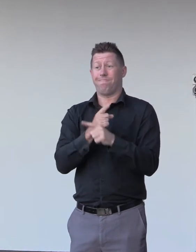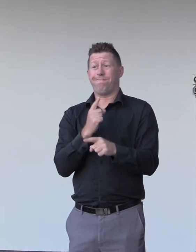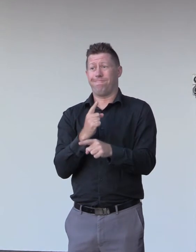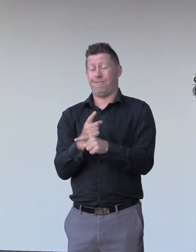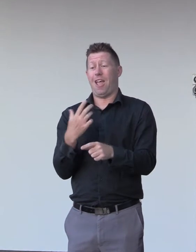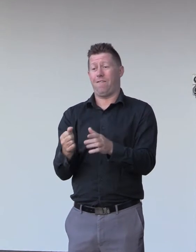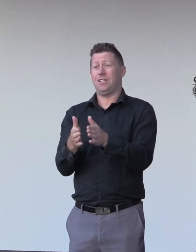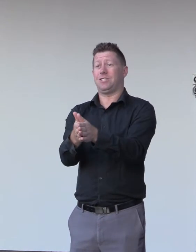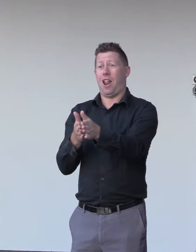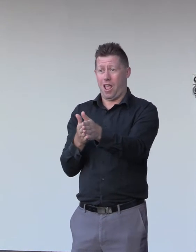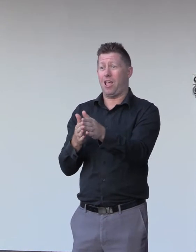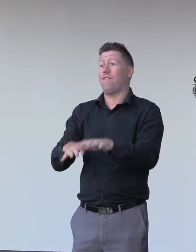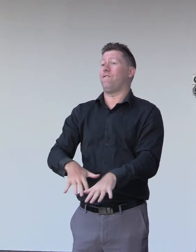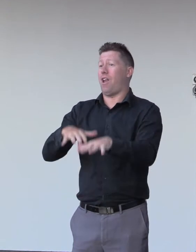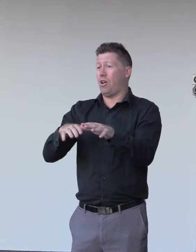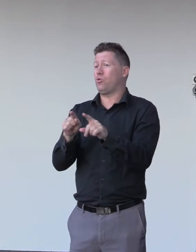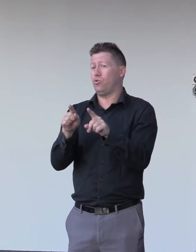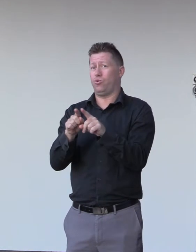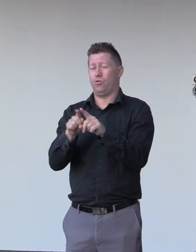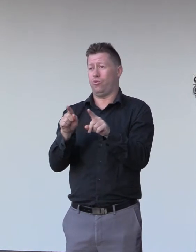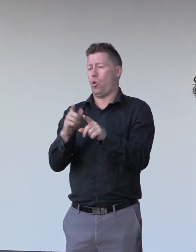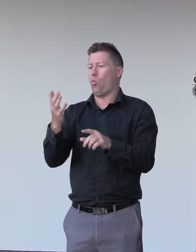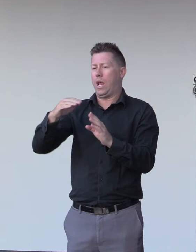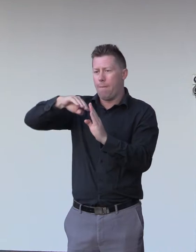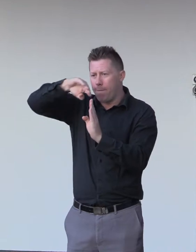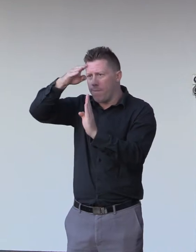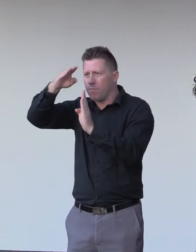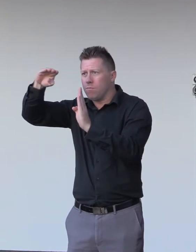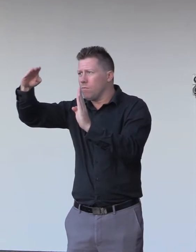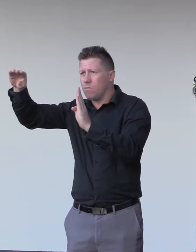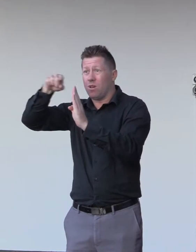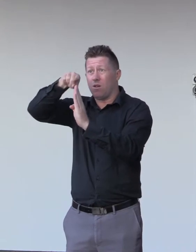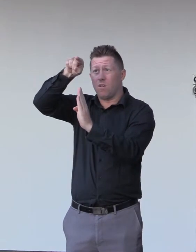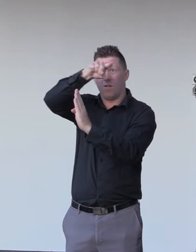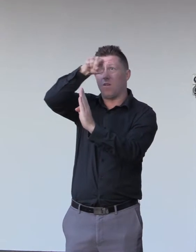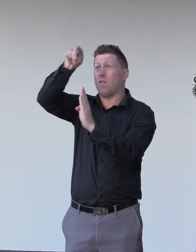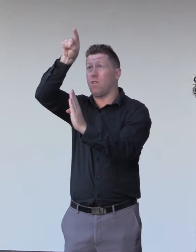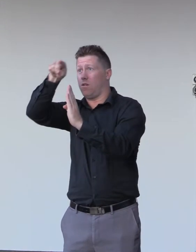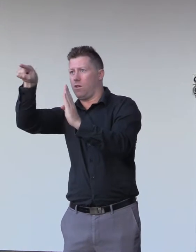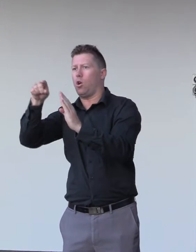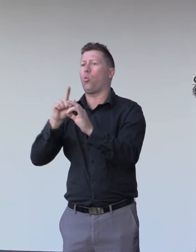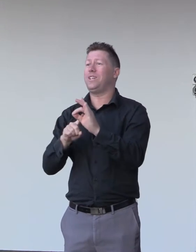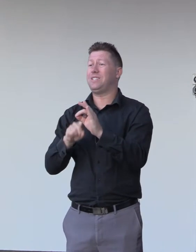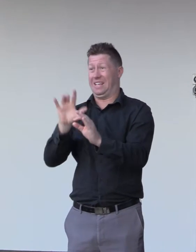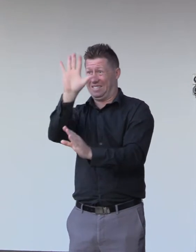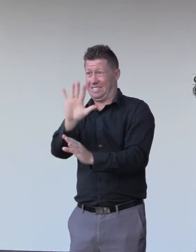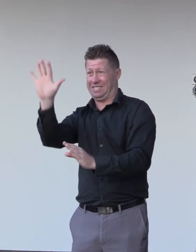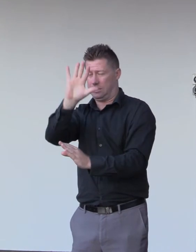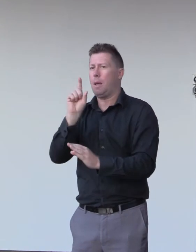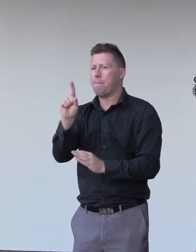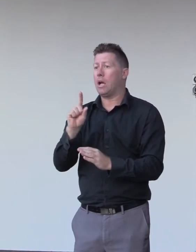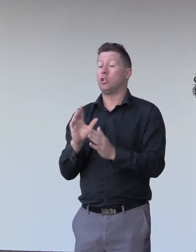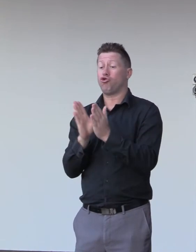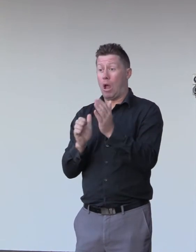on that route with flooding at the border of Queensland, but the latest advice I have is that the trucks are still moving and the